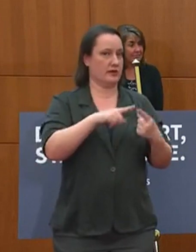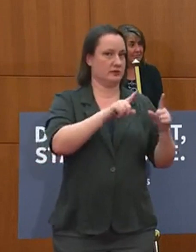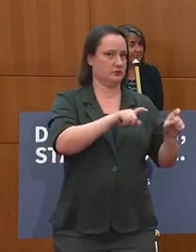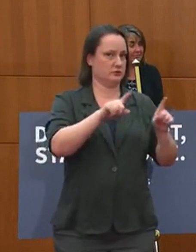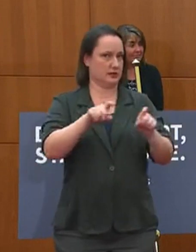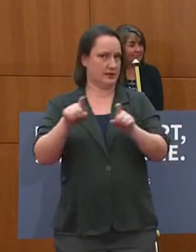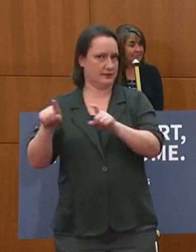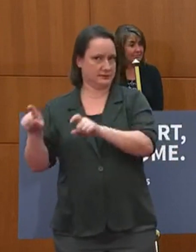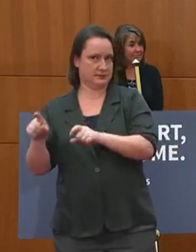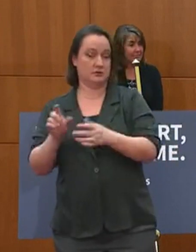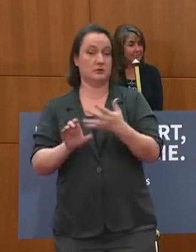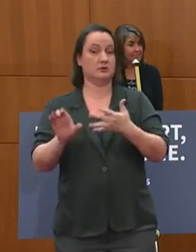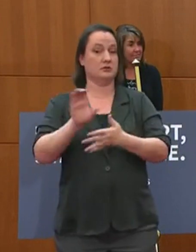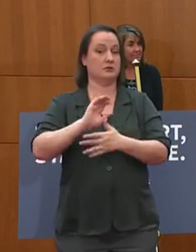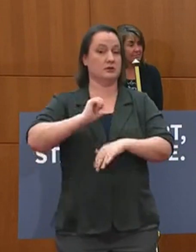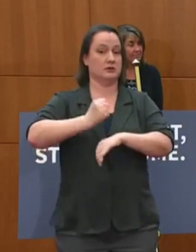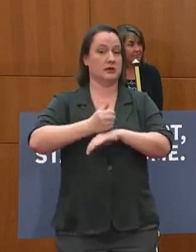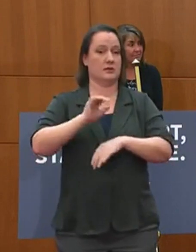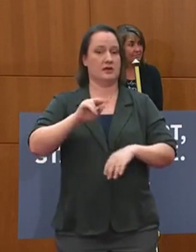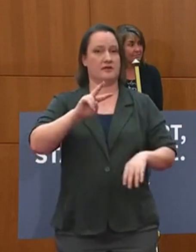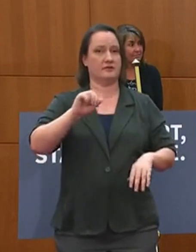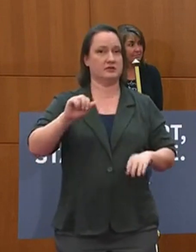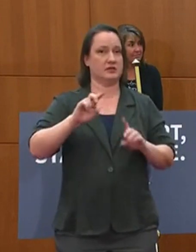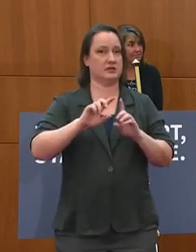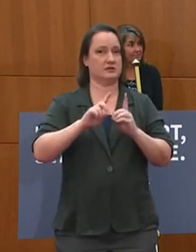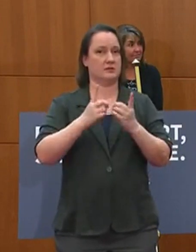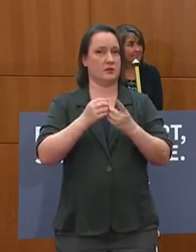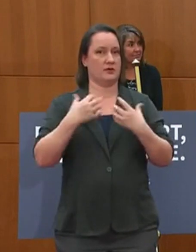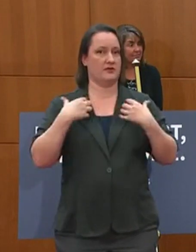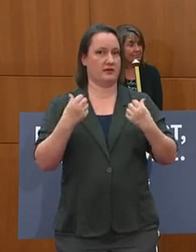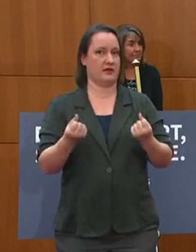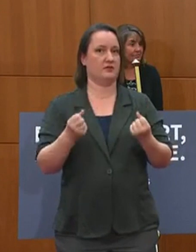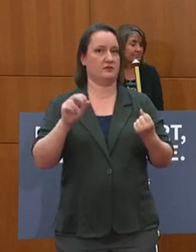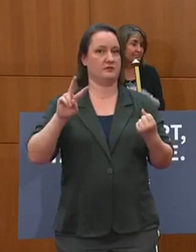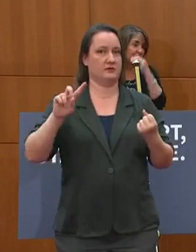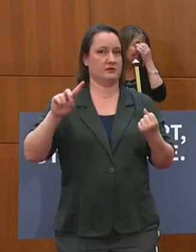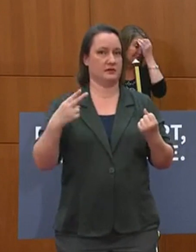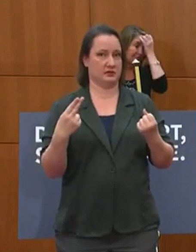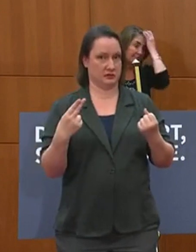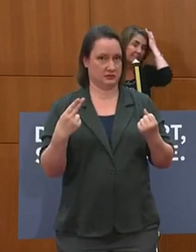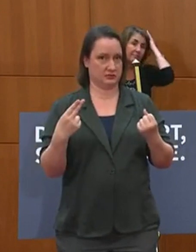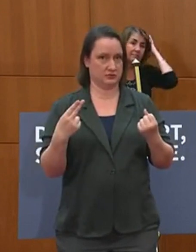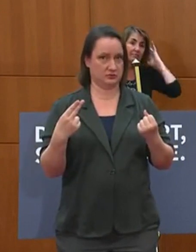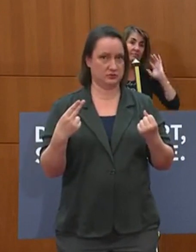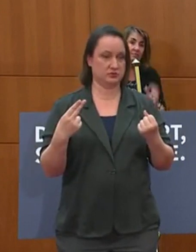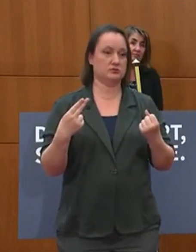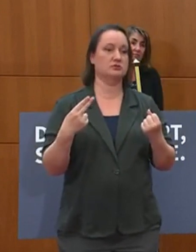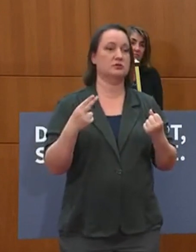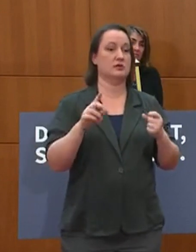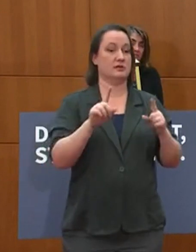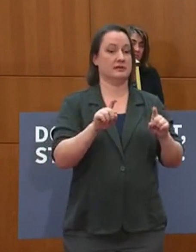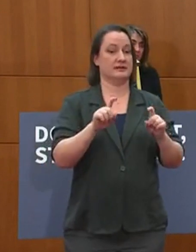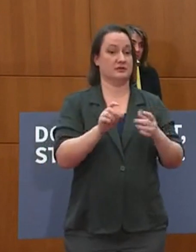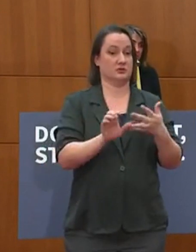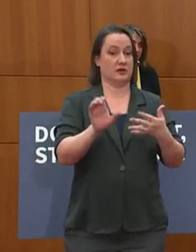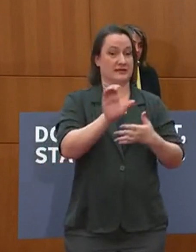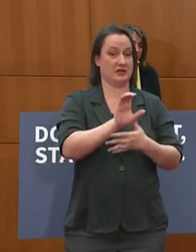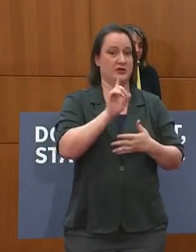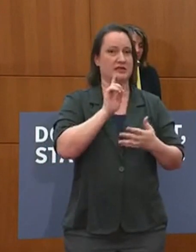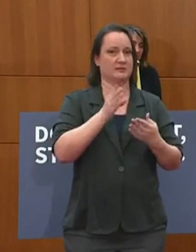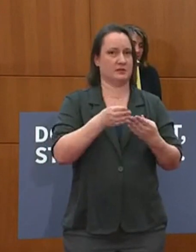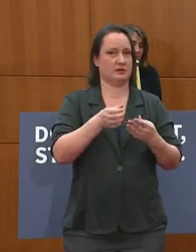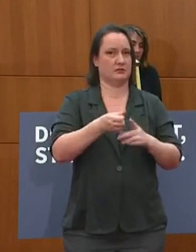the criteria has been set by the Virginia Department of Health. It's been broadened since the beginning of this